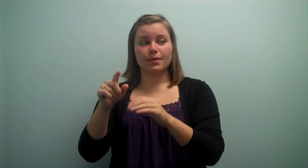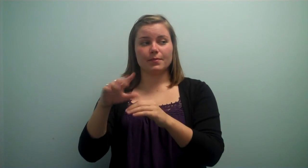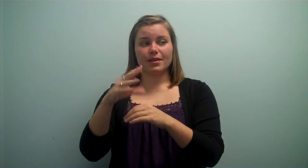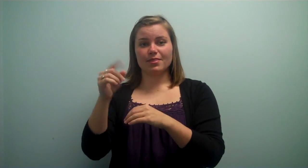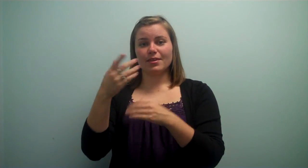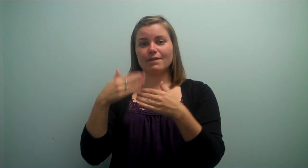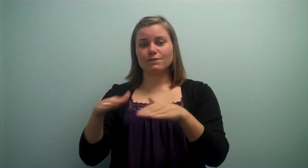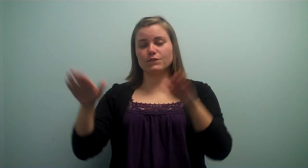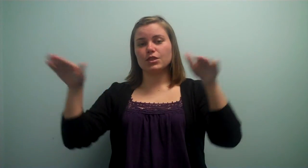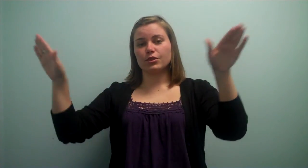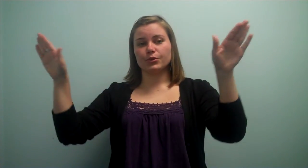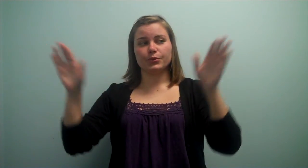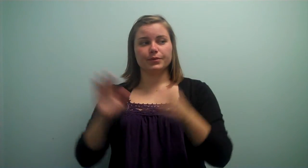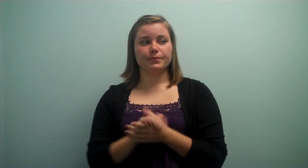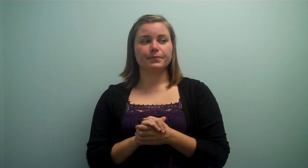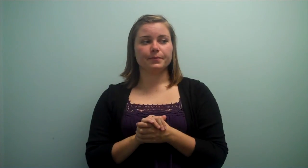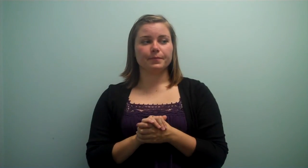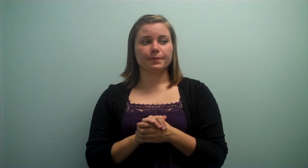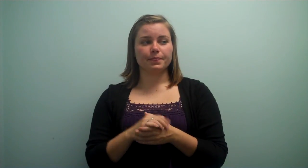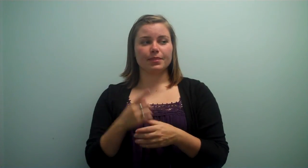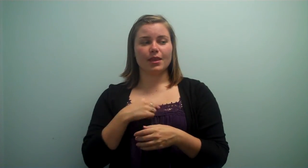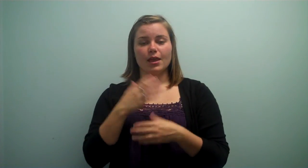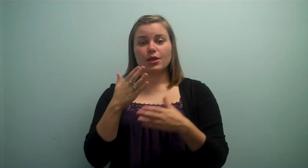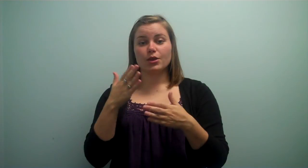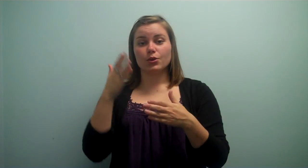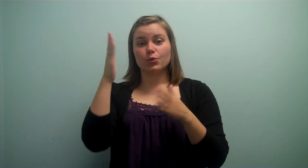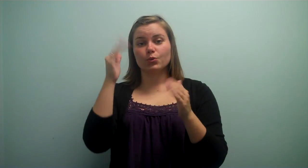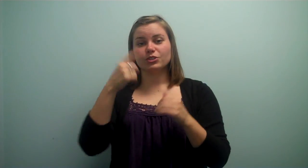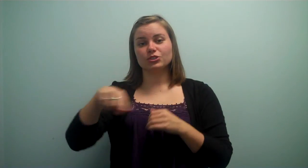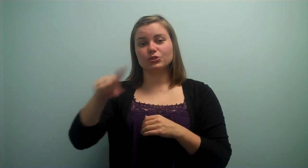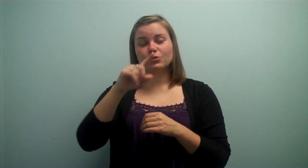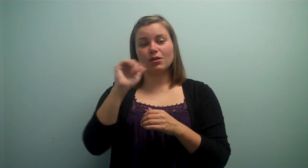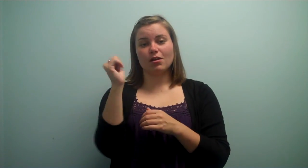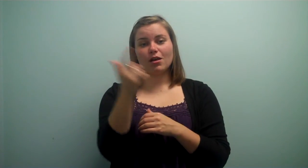they flew. I wish you all a good flight.